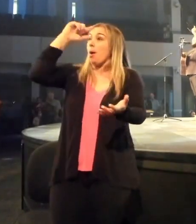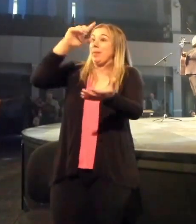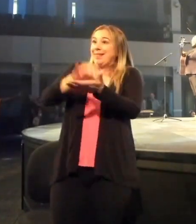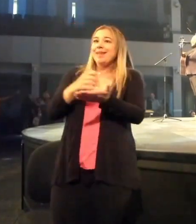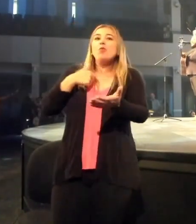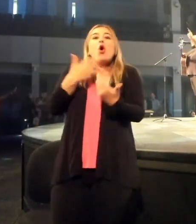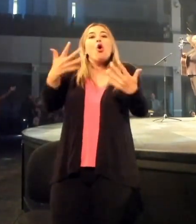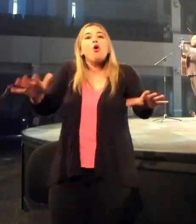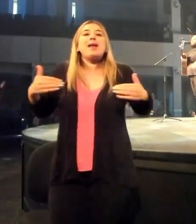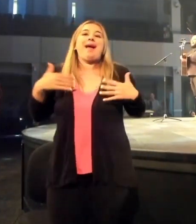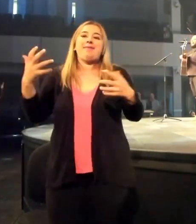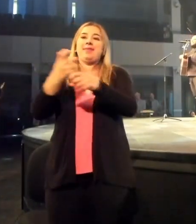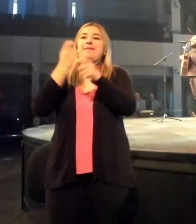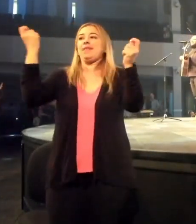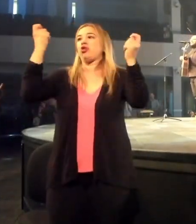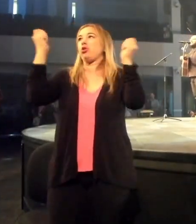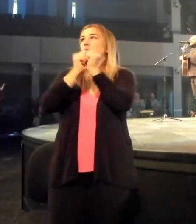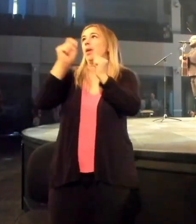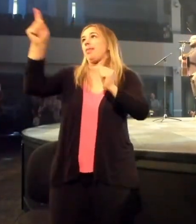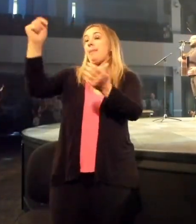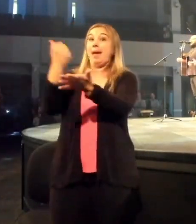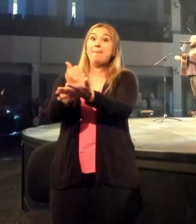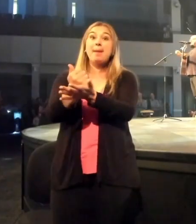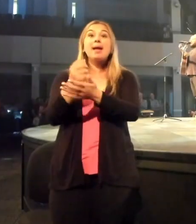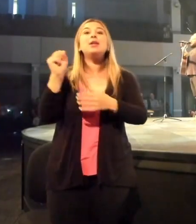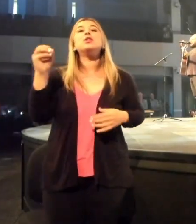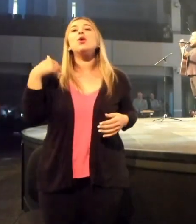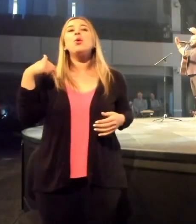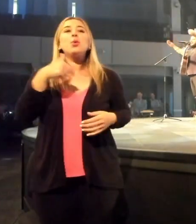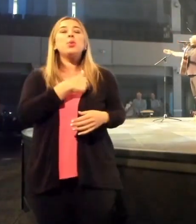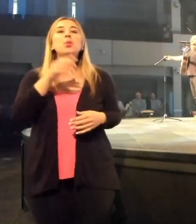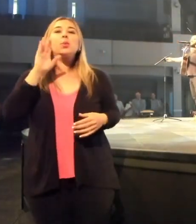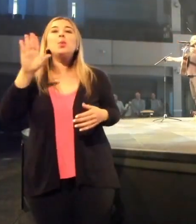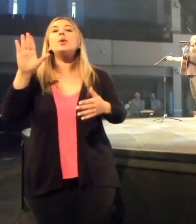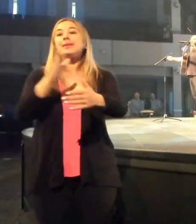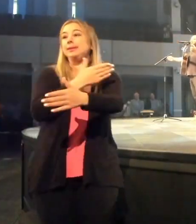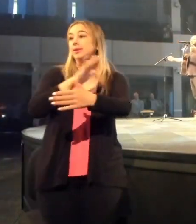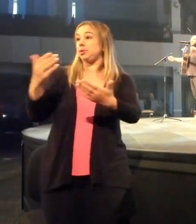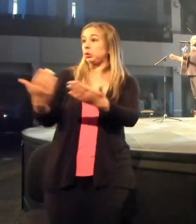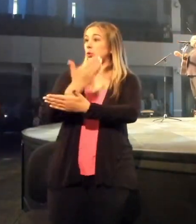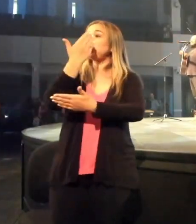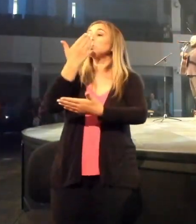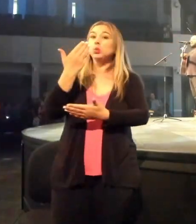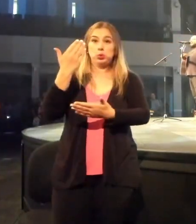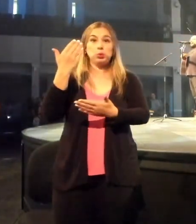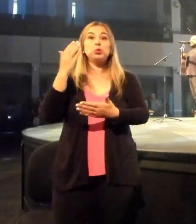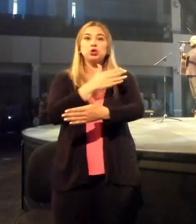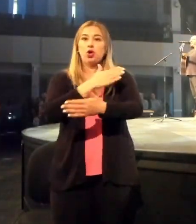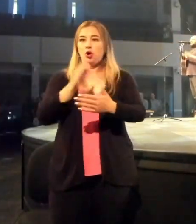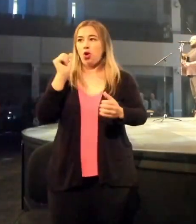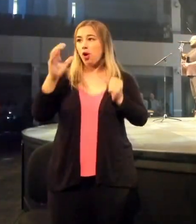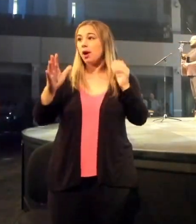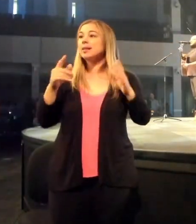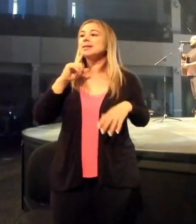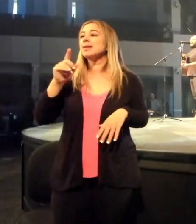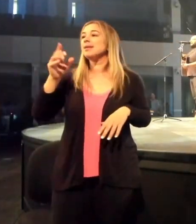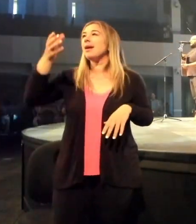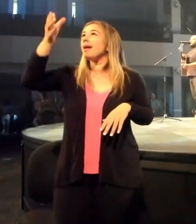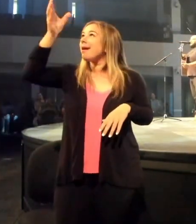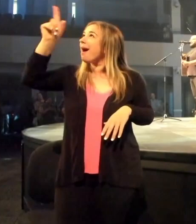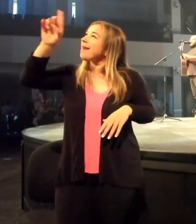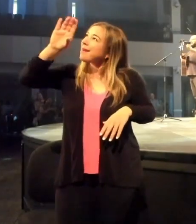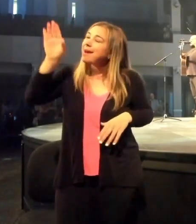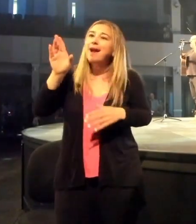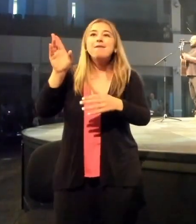victory in him. Amen? So we're gonna sing this new song that says our God never loses a